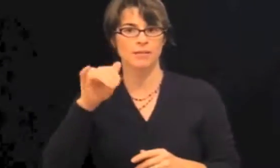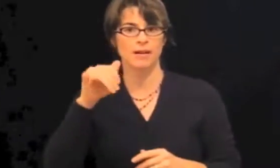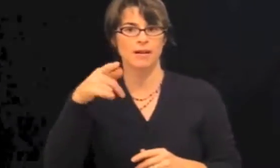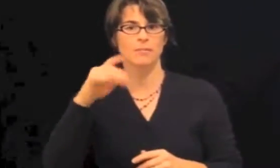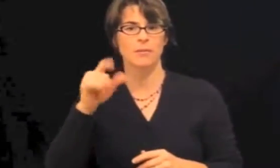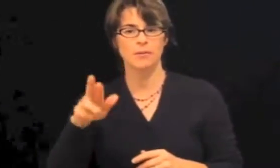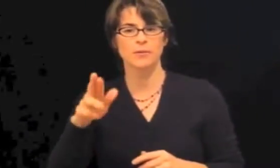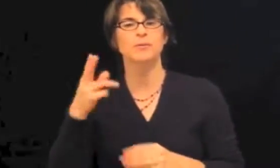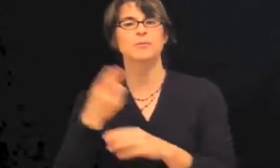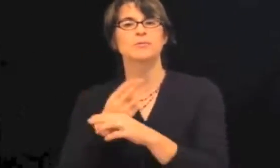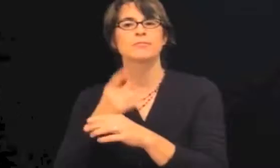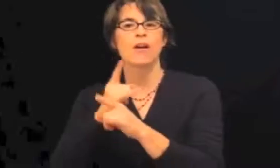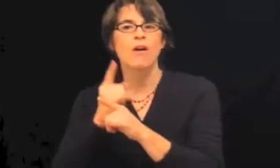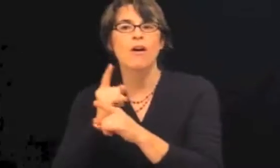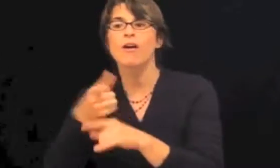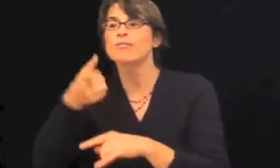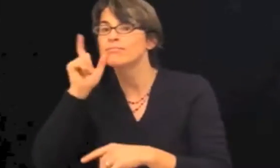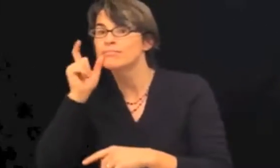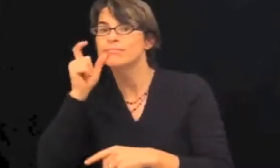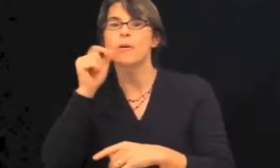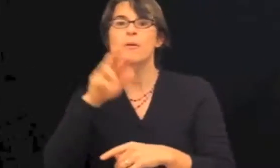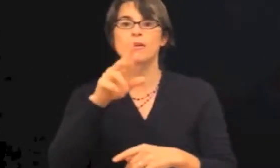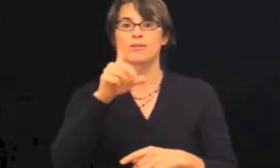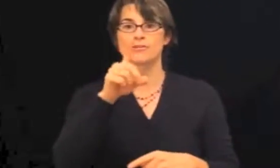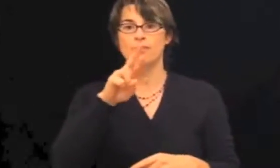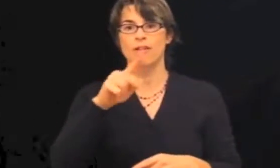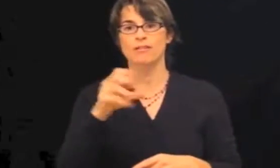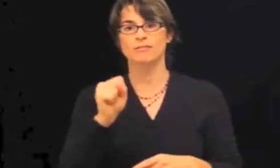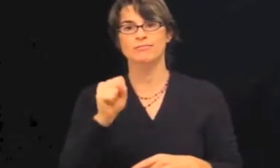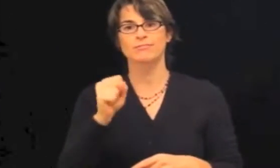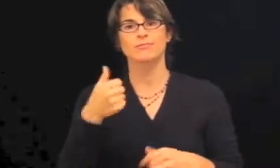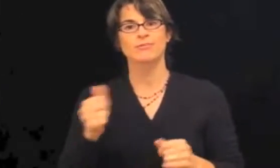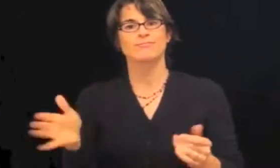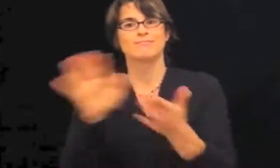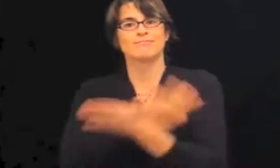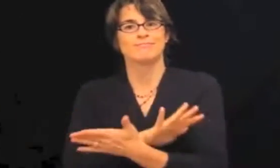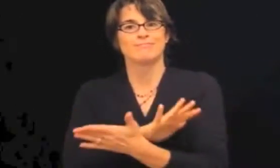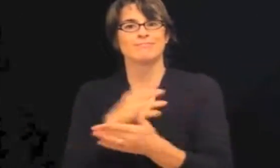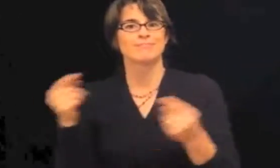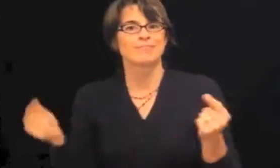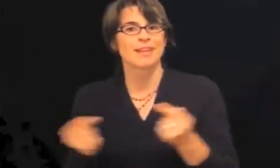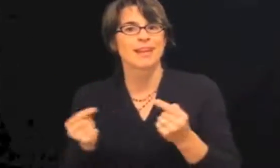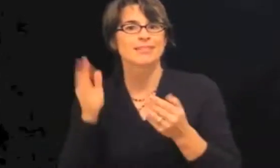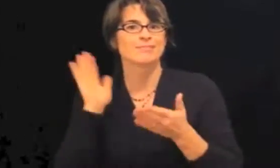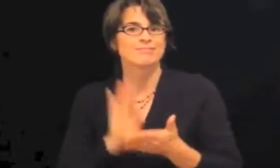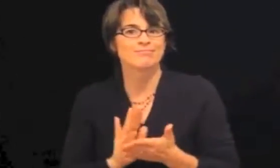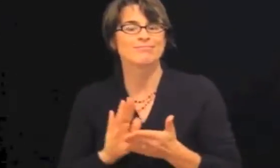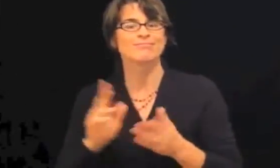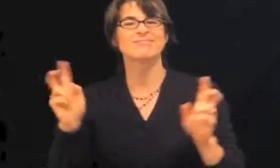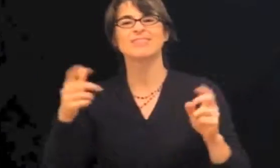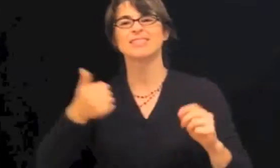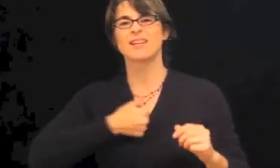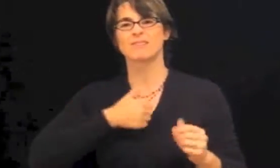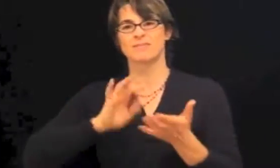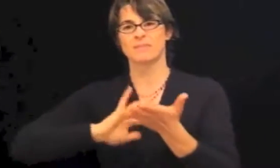Some people, they tend to use alcohol or drugs to help alleviate some of that